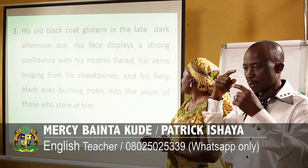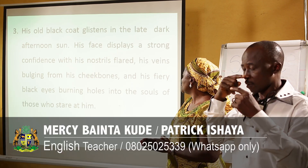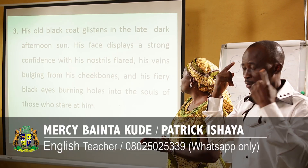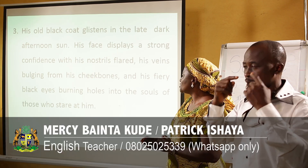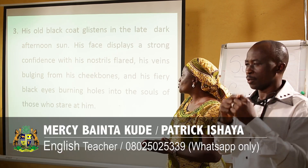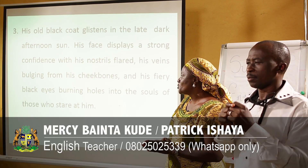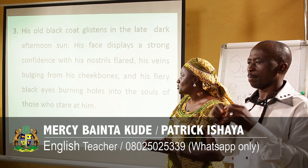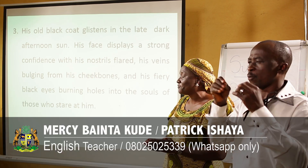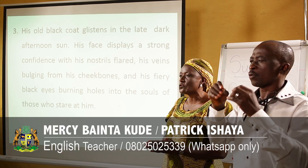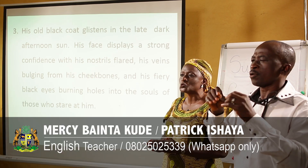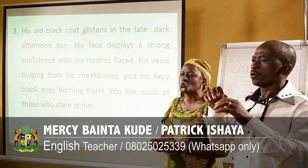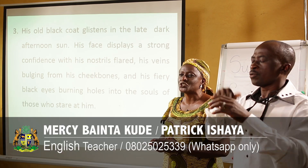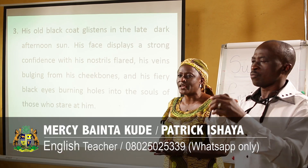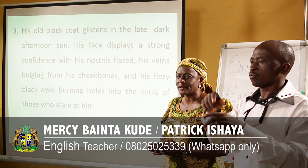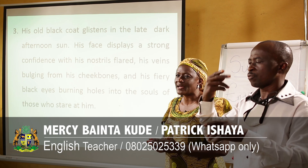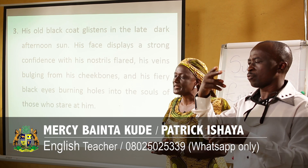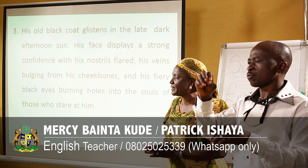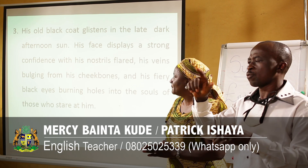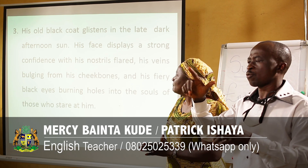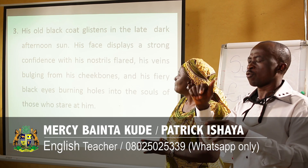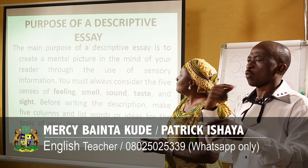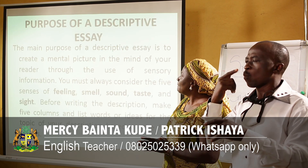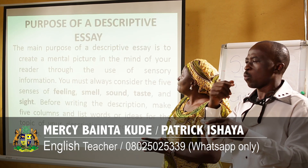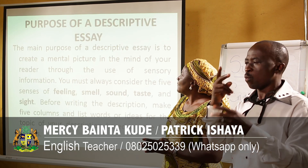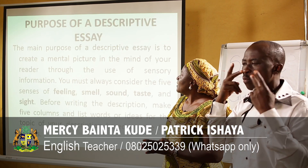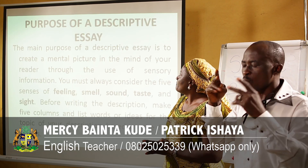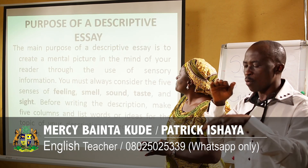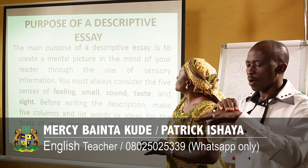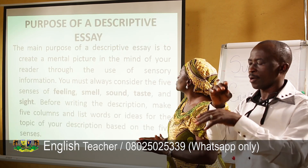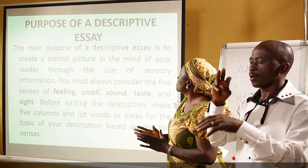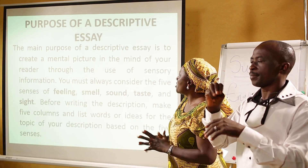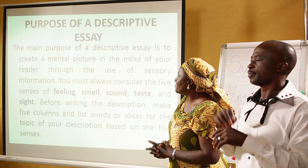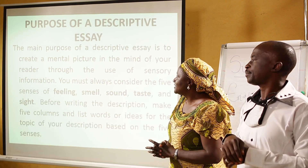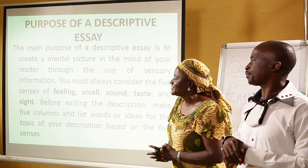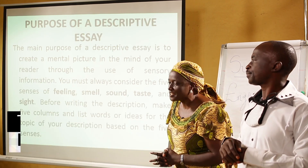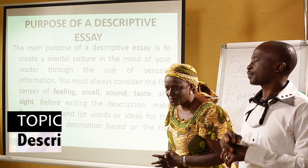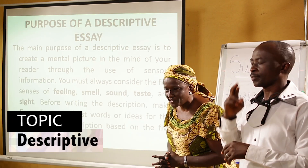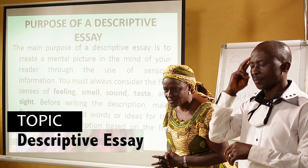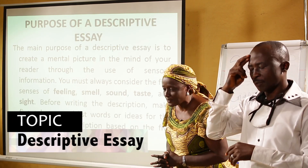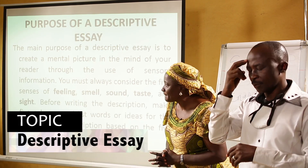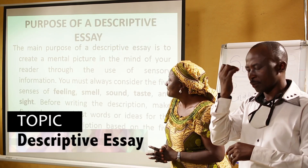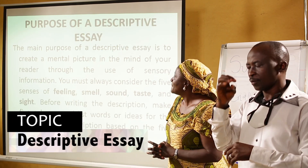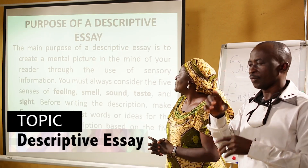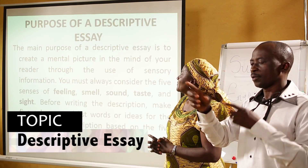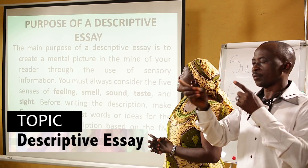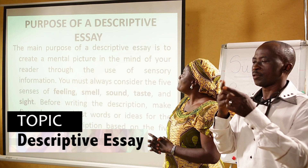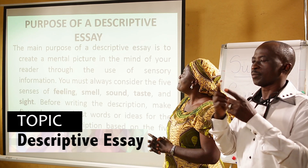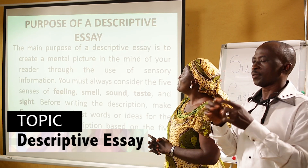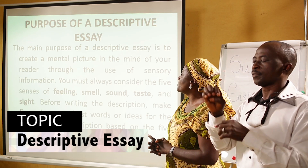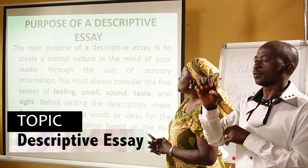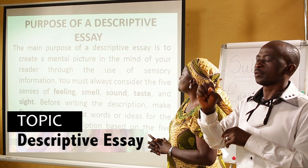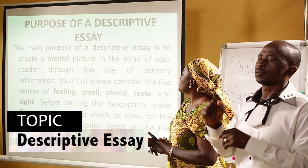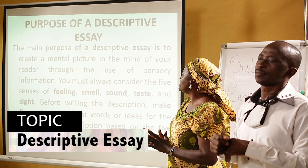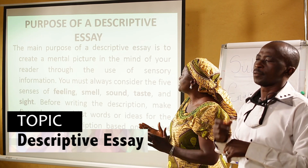holes into the souls of those who stare at him. Purpose of a descriptive essay. The